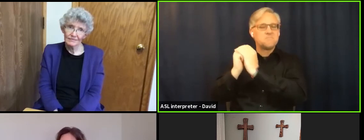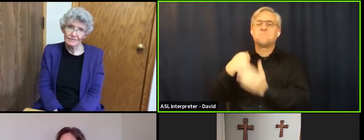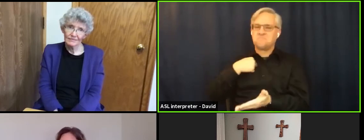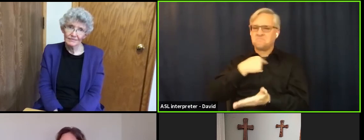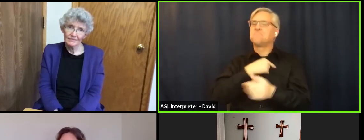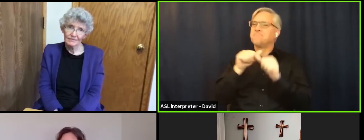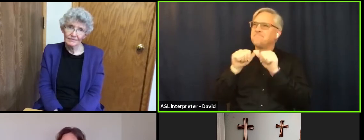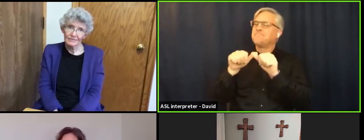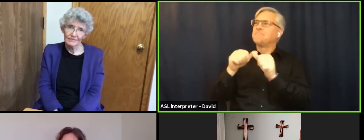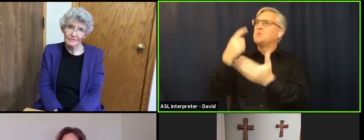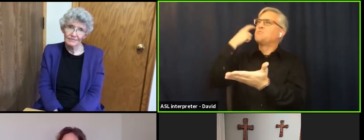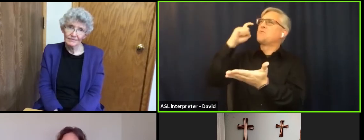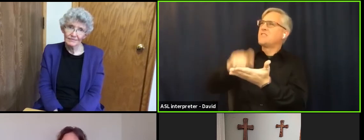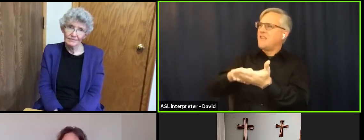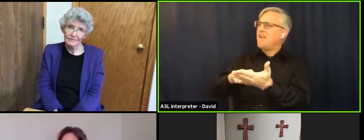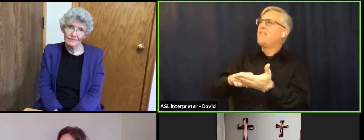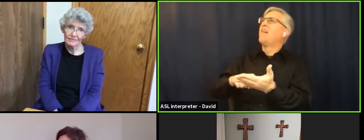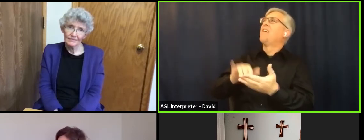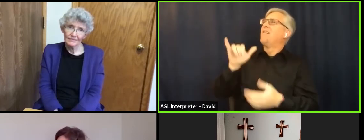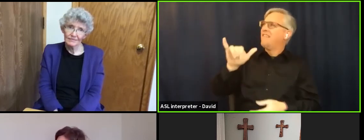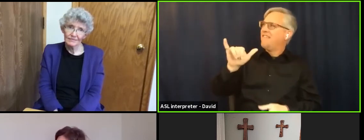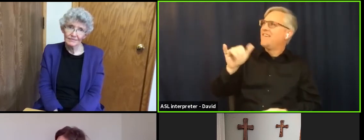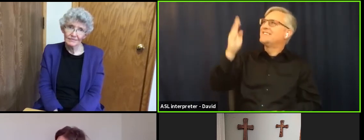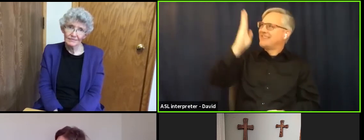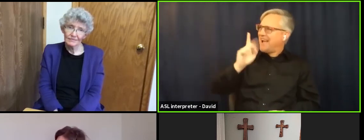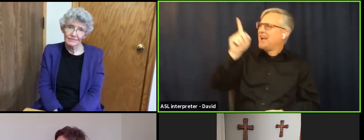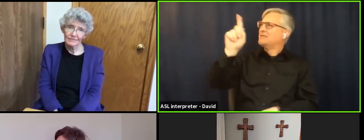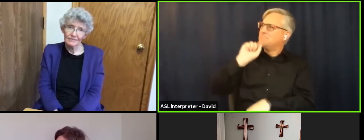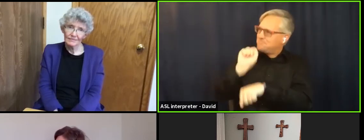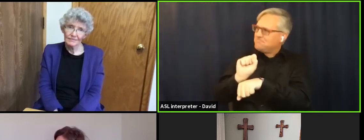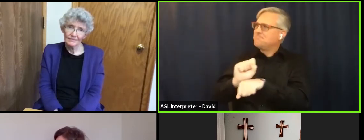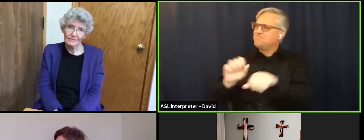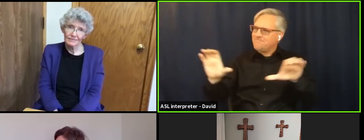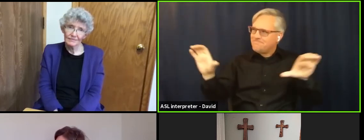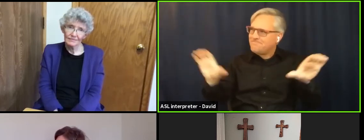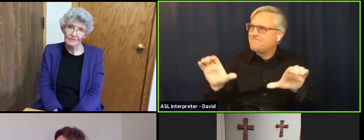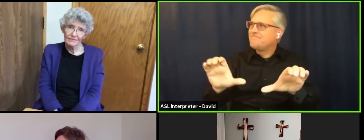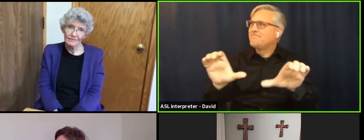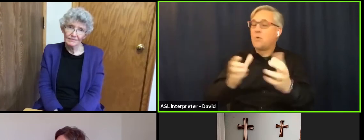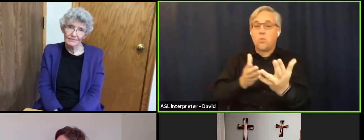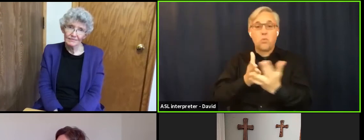is active in our lives and in our world.